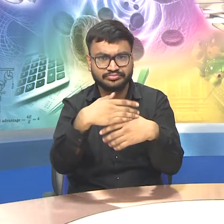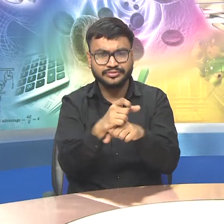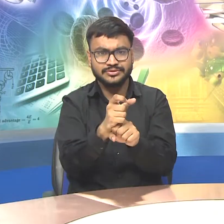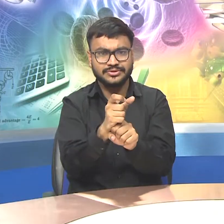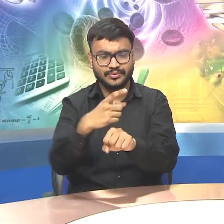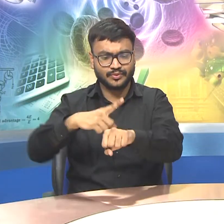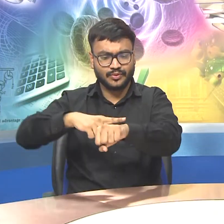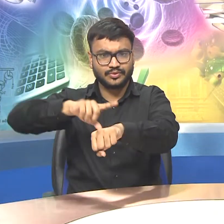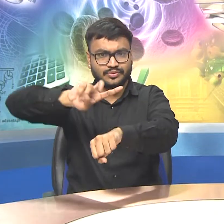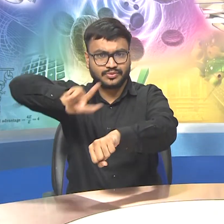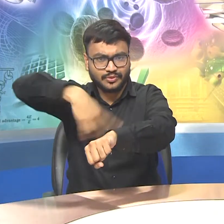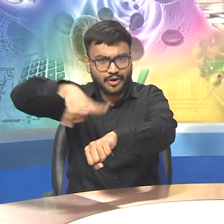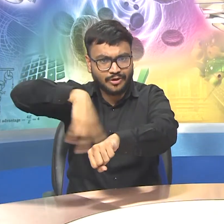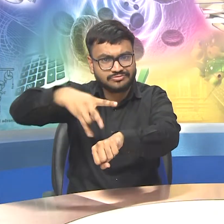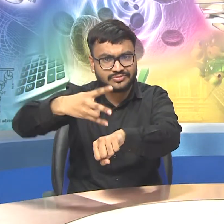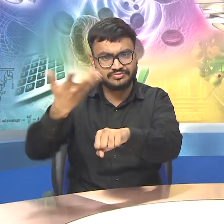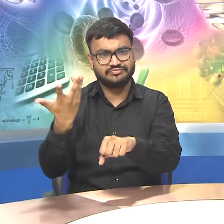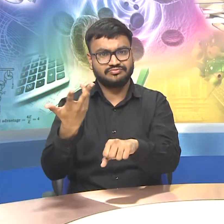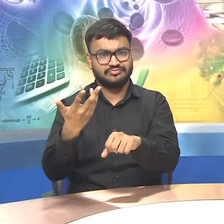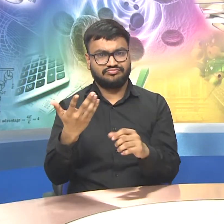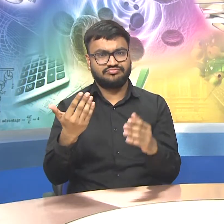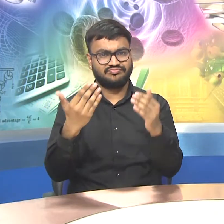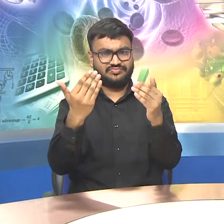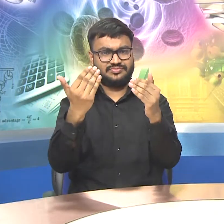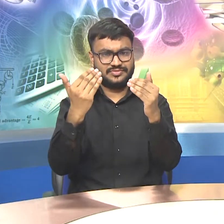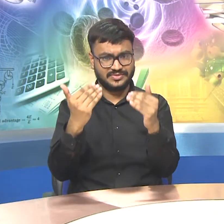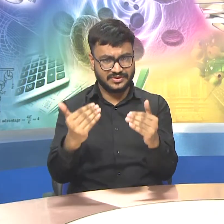And combining that, we get the new word.